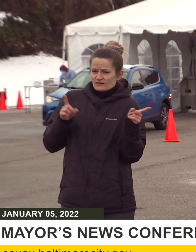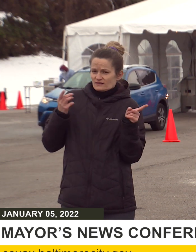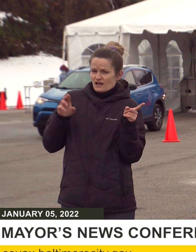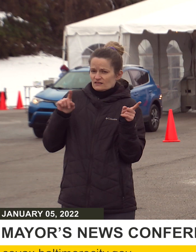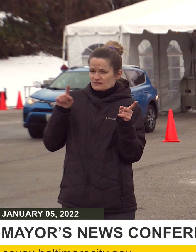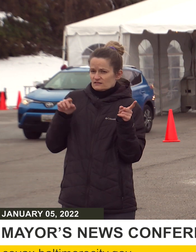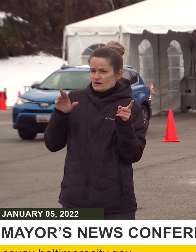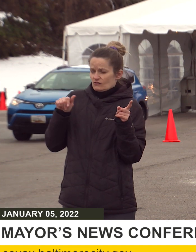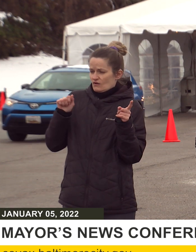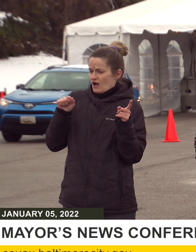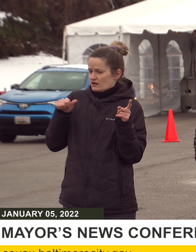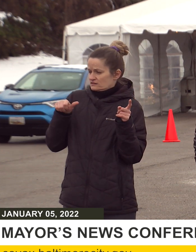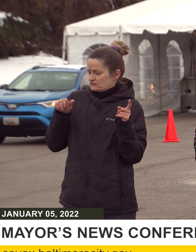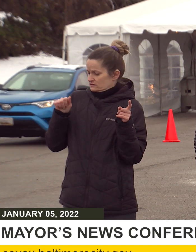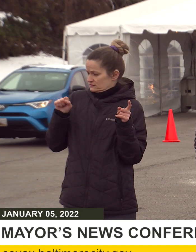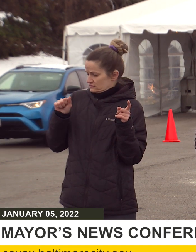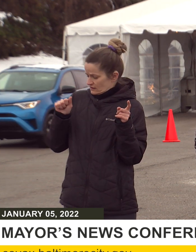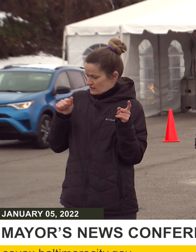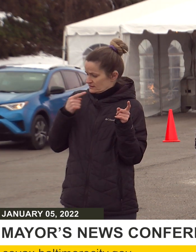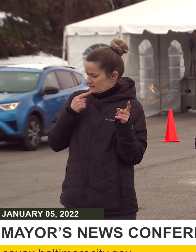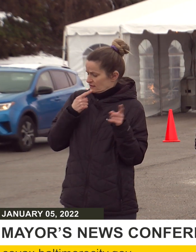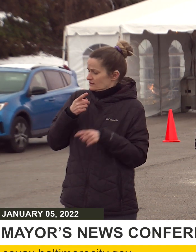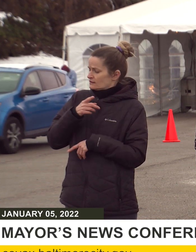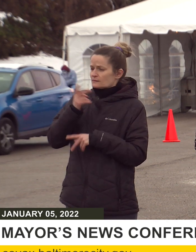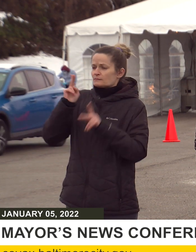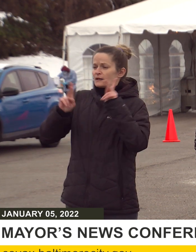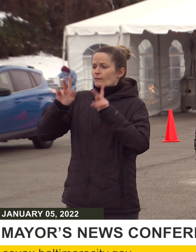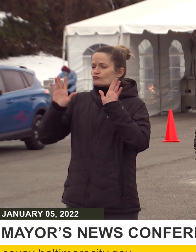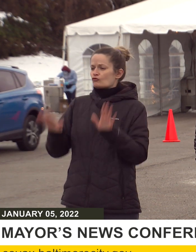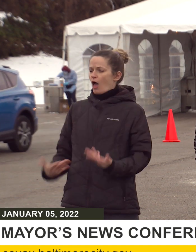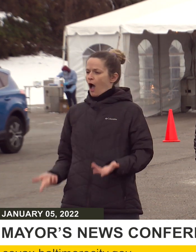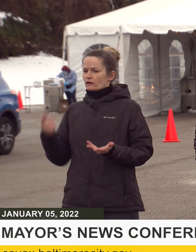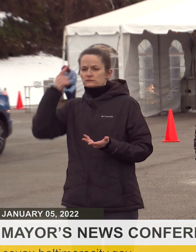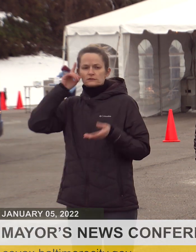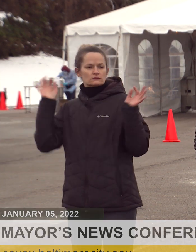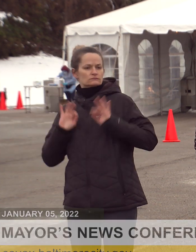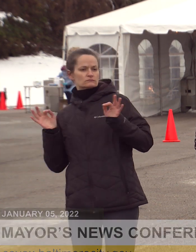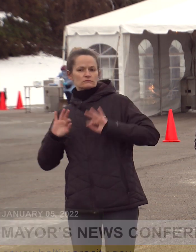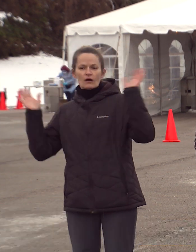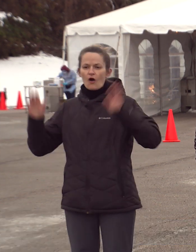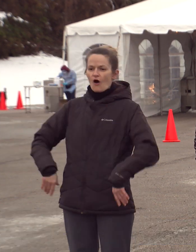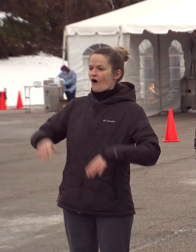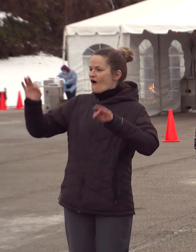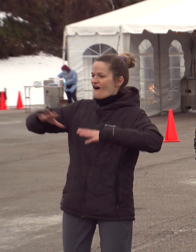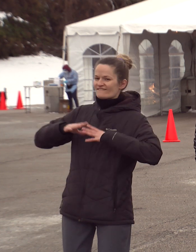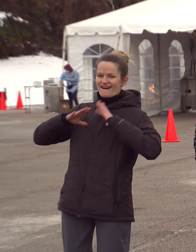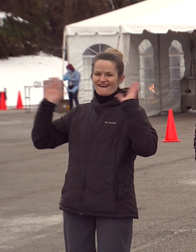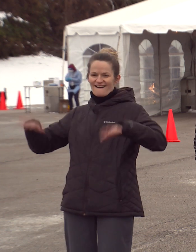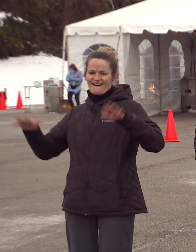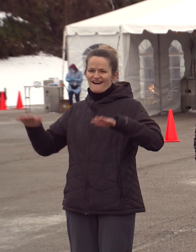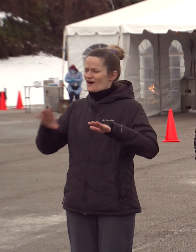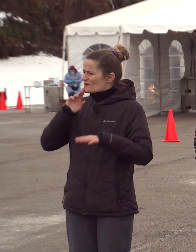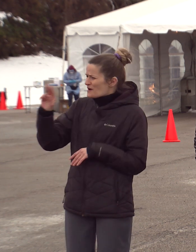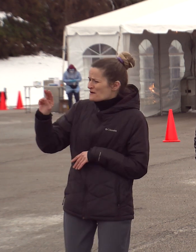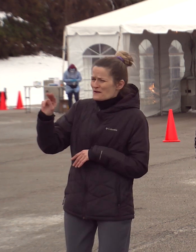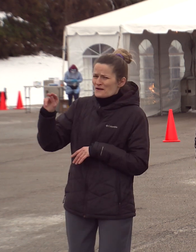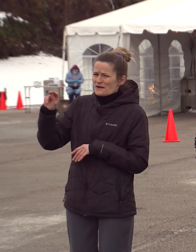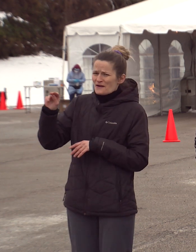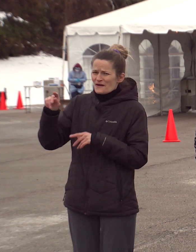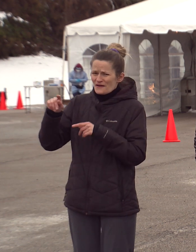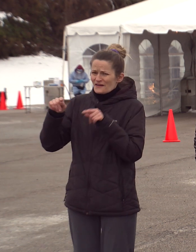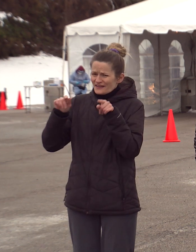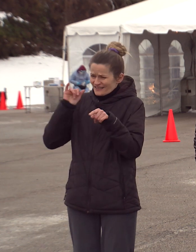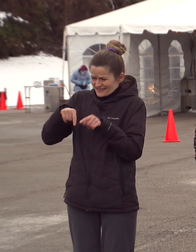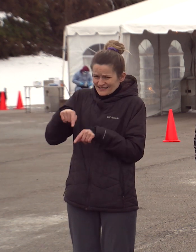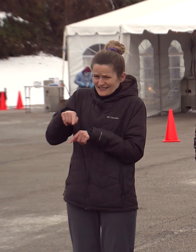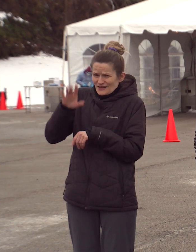relax when you're and this is literally a war against this. This is Baltimore versus COVID. And we have to continue to press every day.